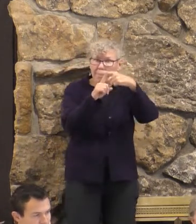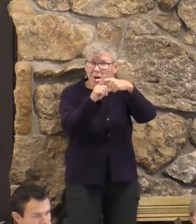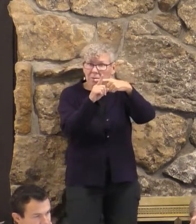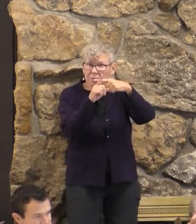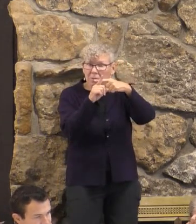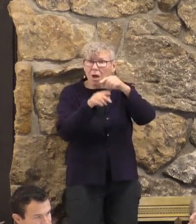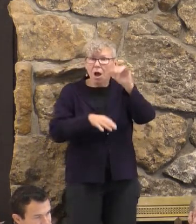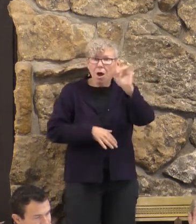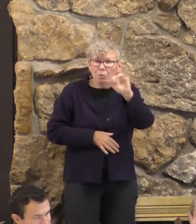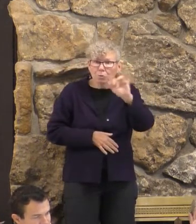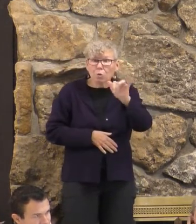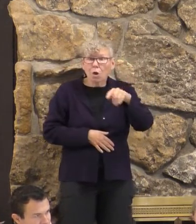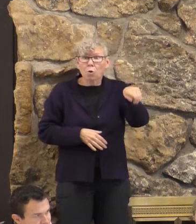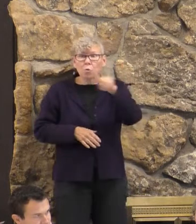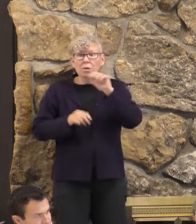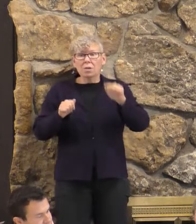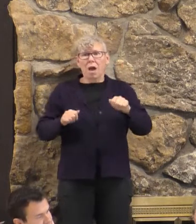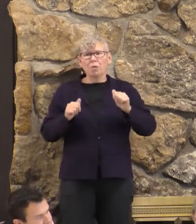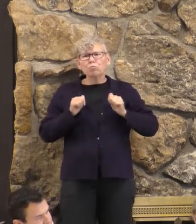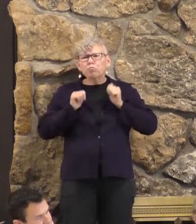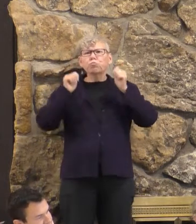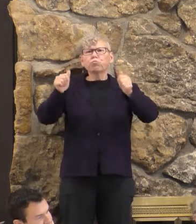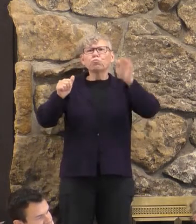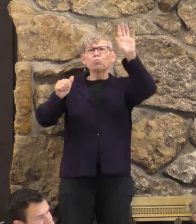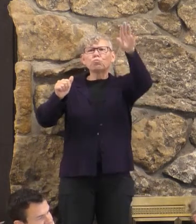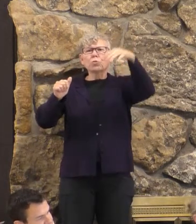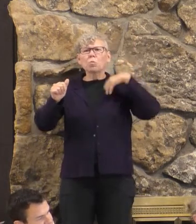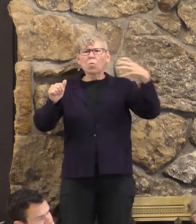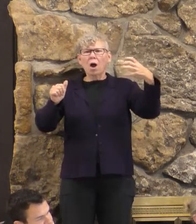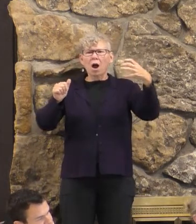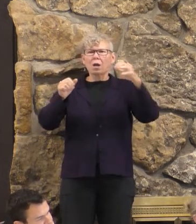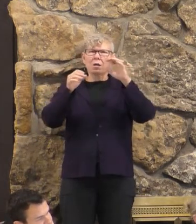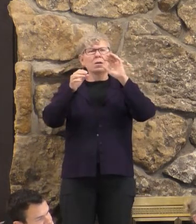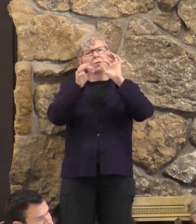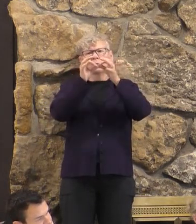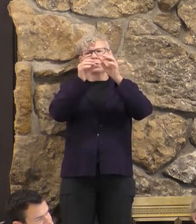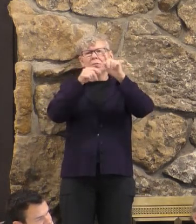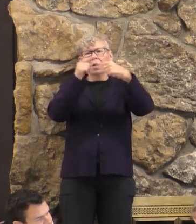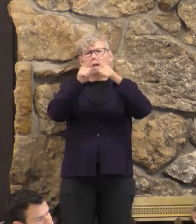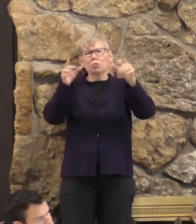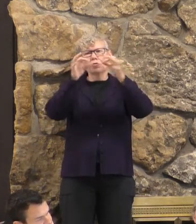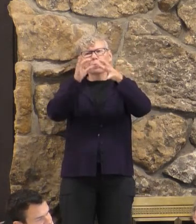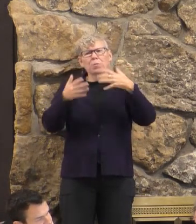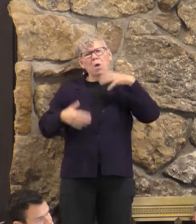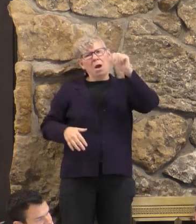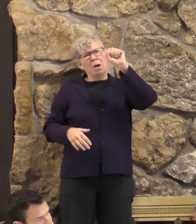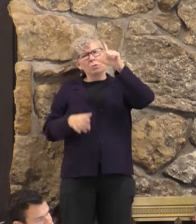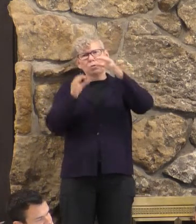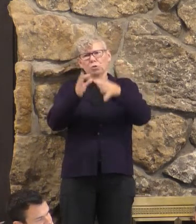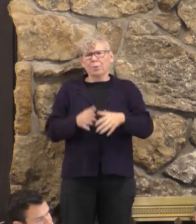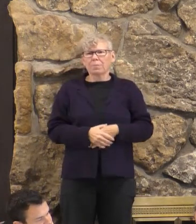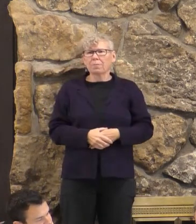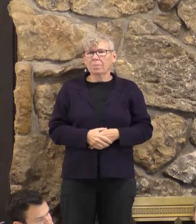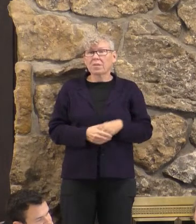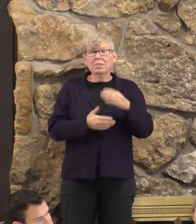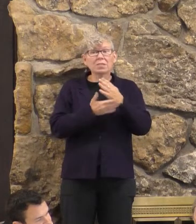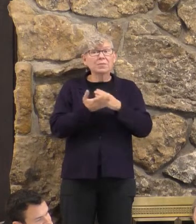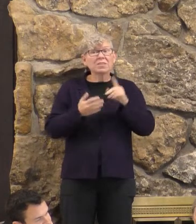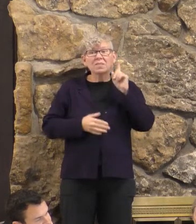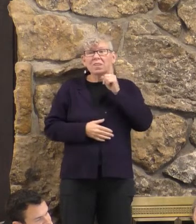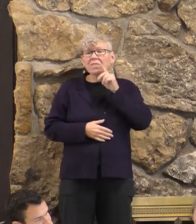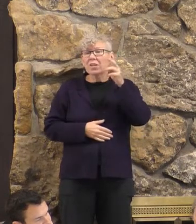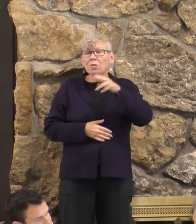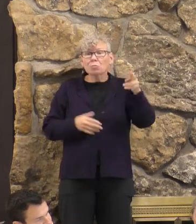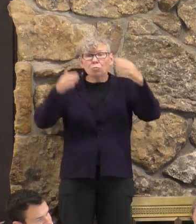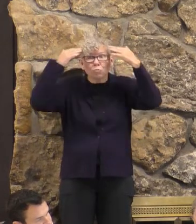interpreter. There are some deaf and hard of hearing individuals who don't know that they have a right to request a sign language interpreter. But if